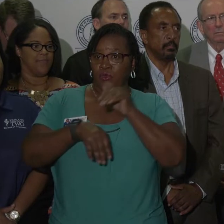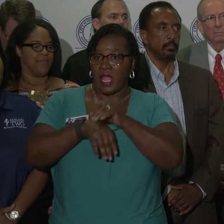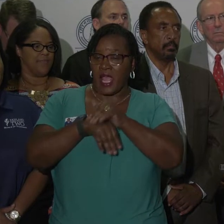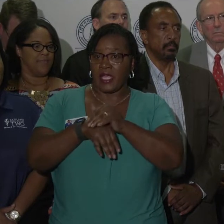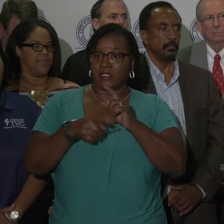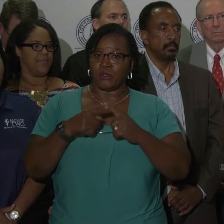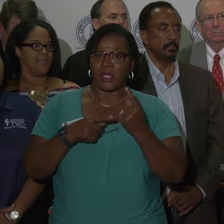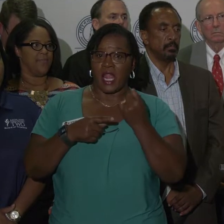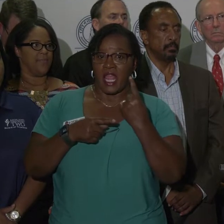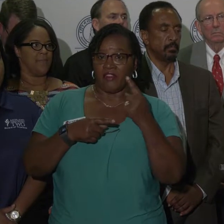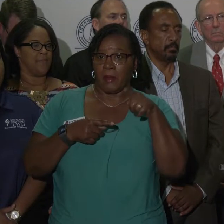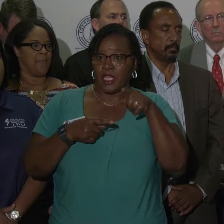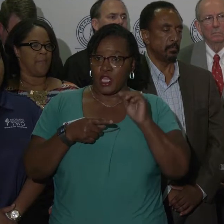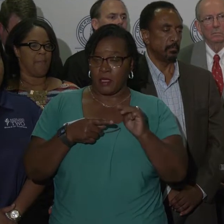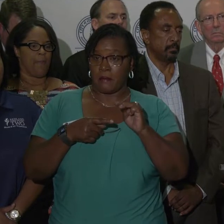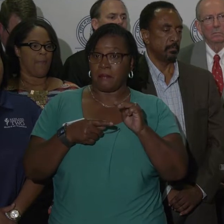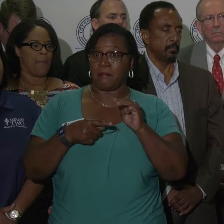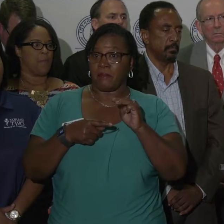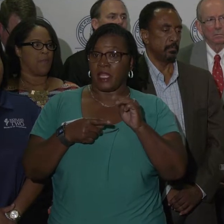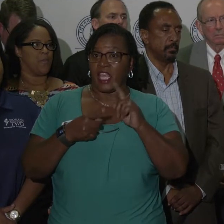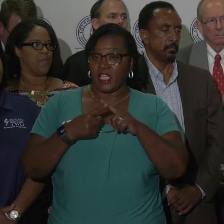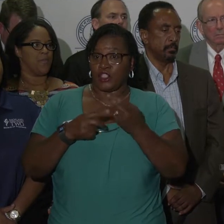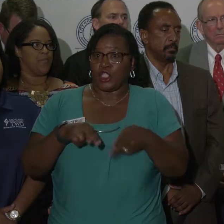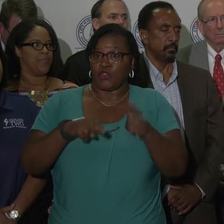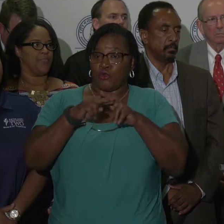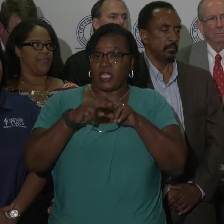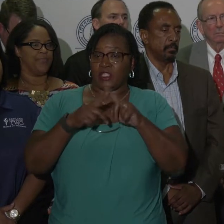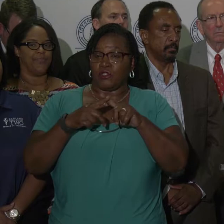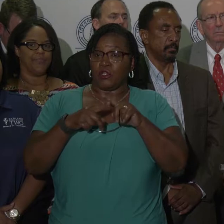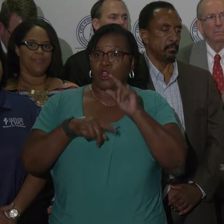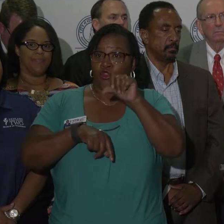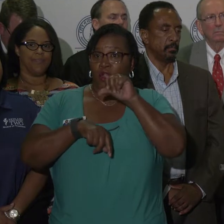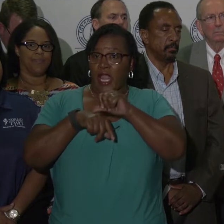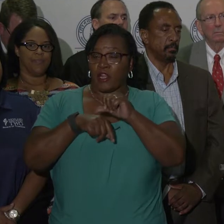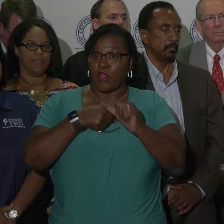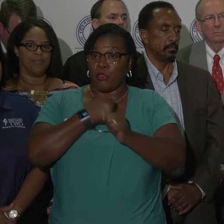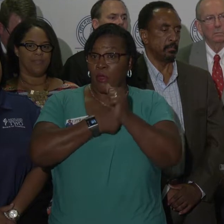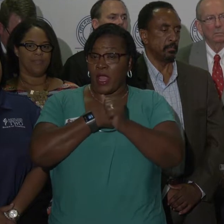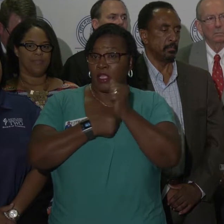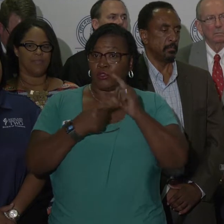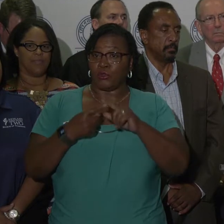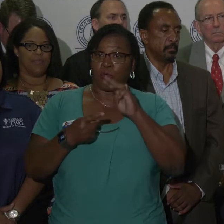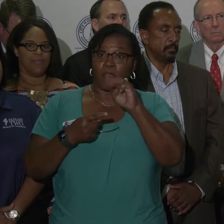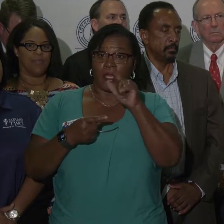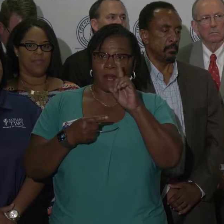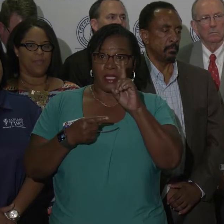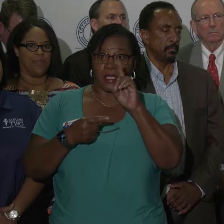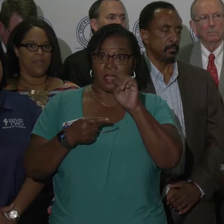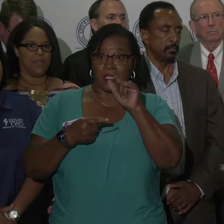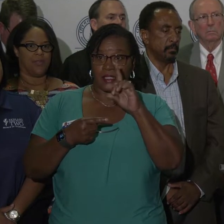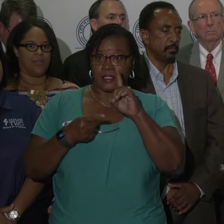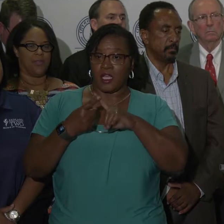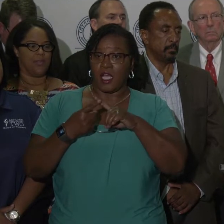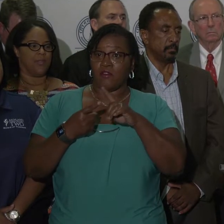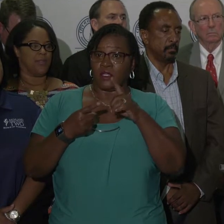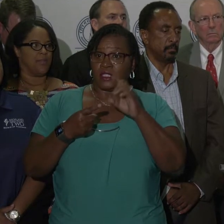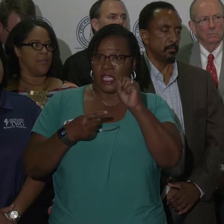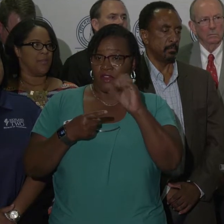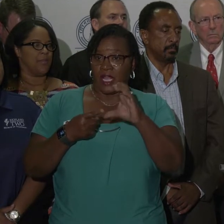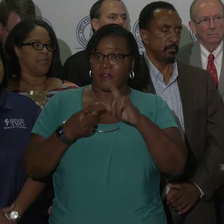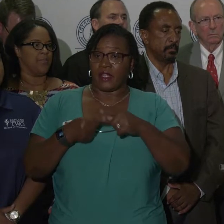night, 11 p.m. is increased tornado threat to the Midlands of South Carolina. High winds,